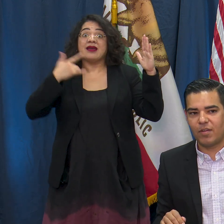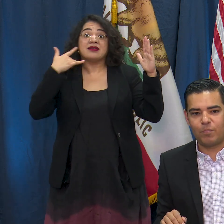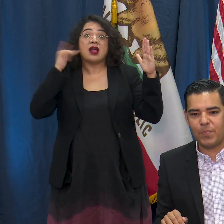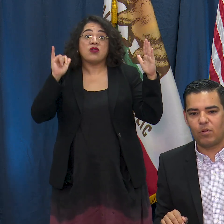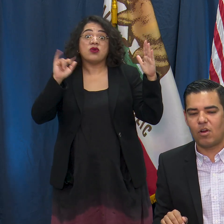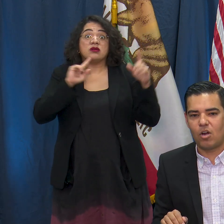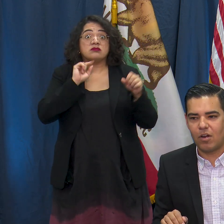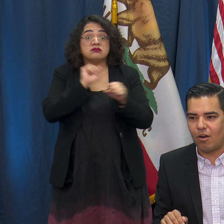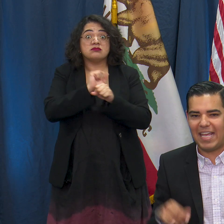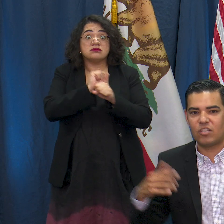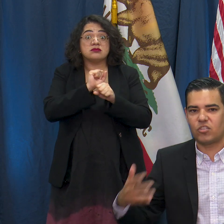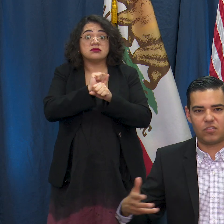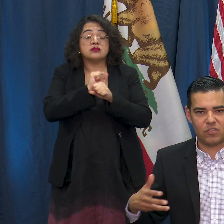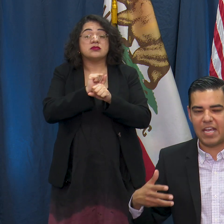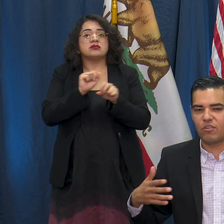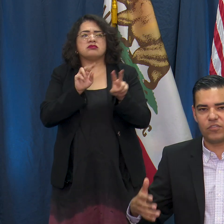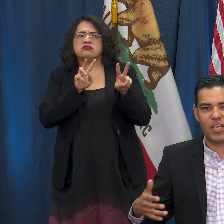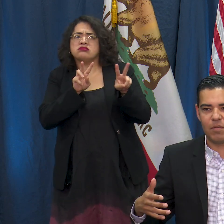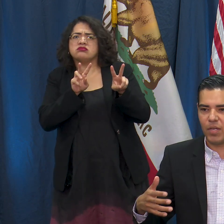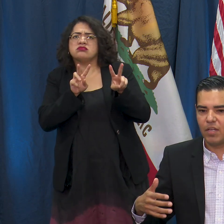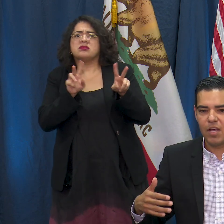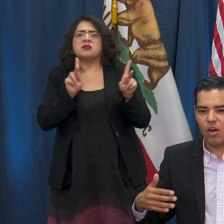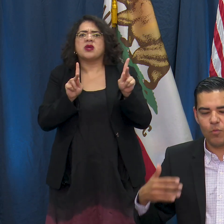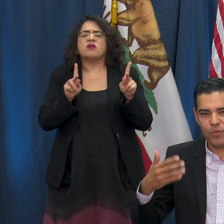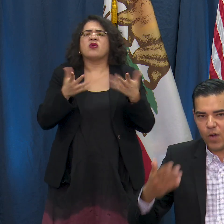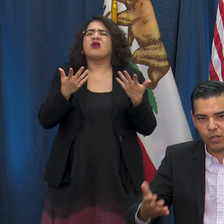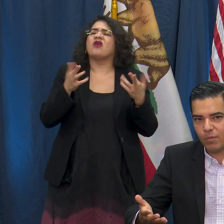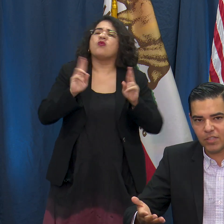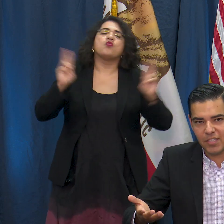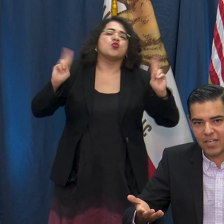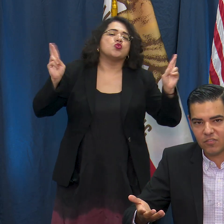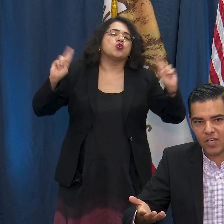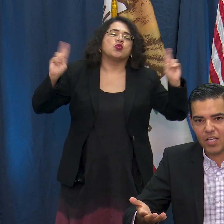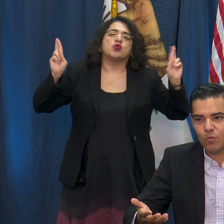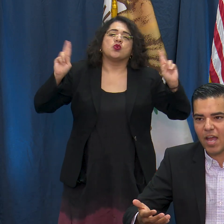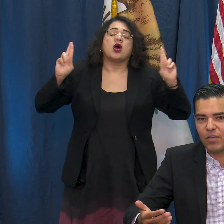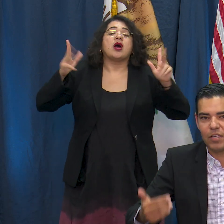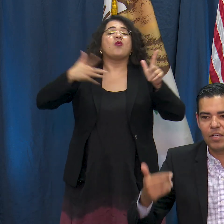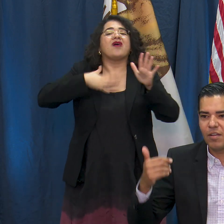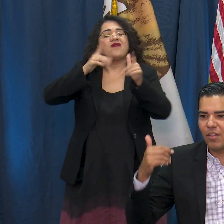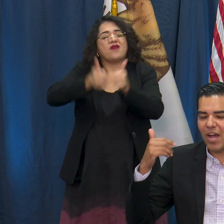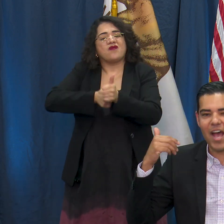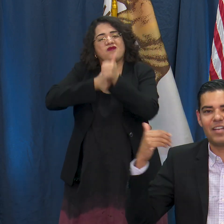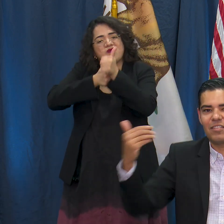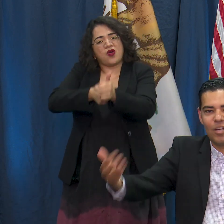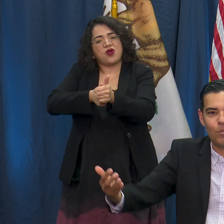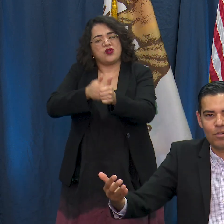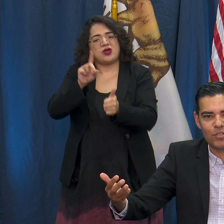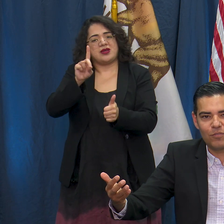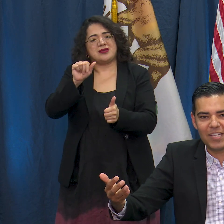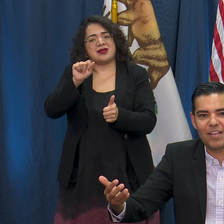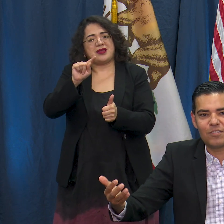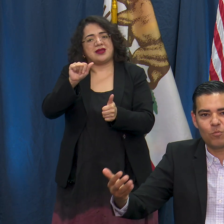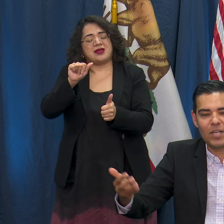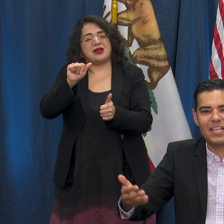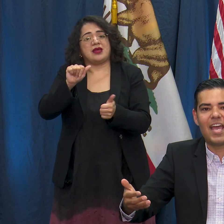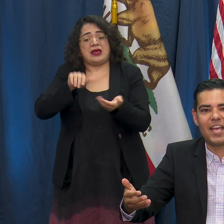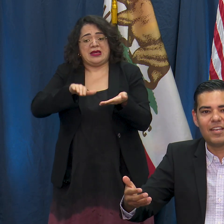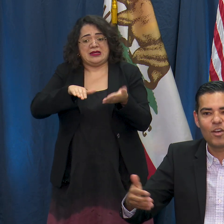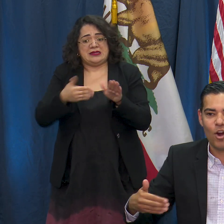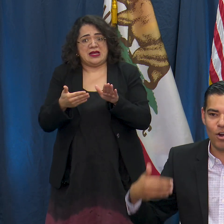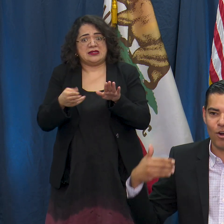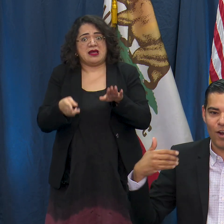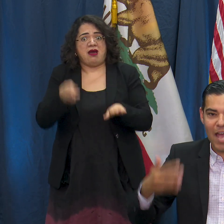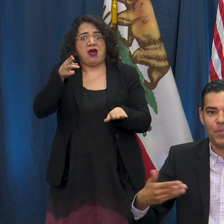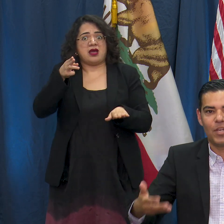mean, people are anxious, I understand, but are we following what the data is saying? We're having the highest numbers of deaths in one